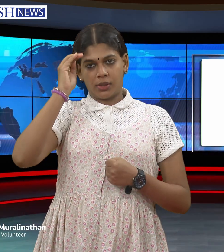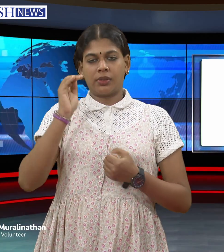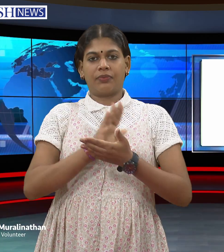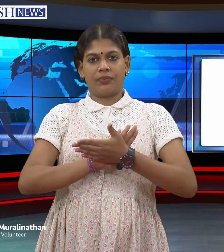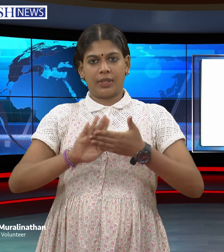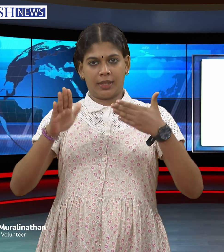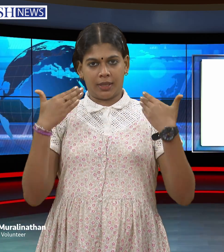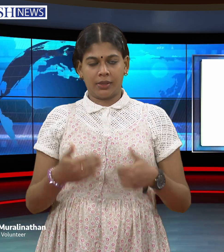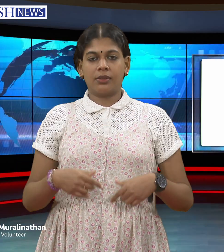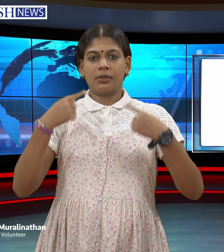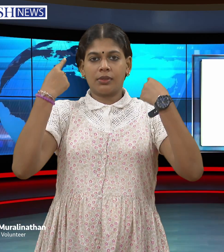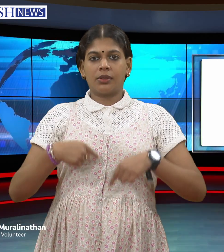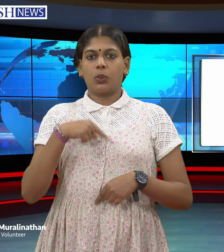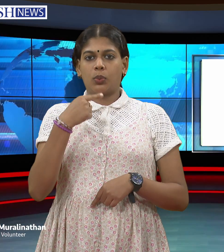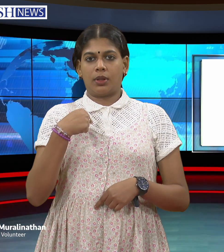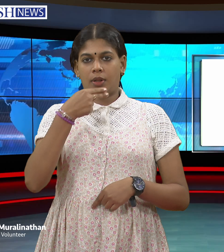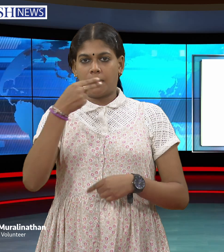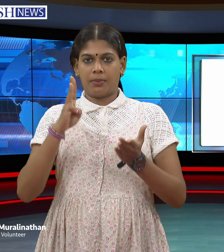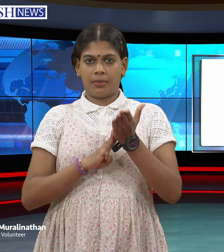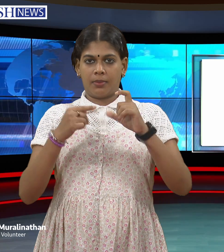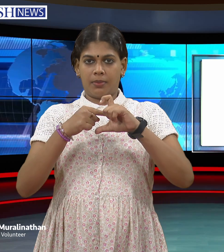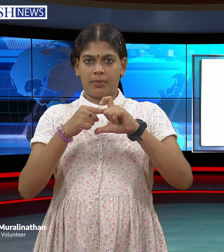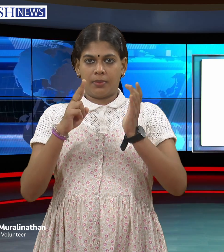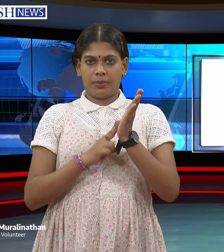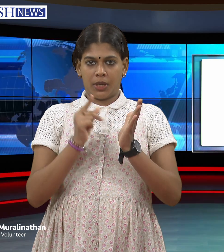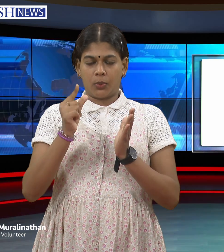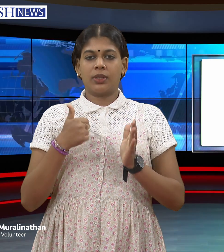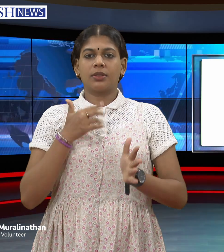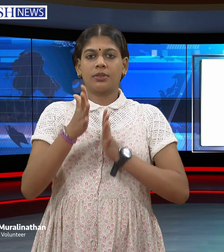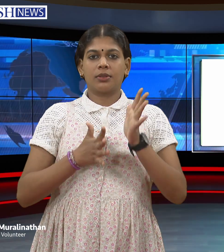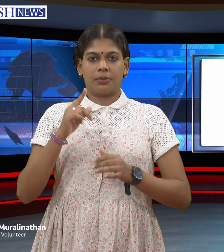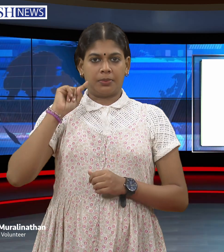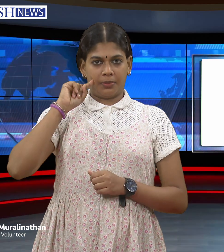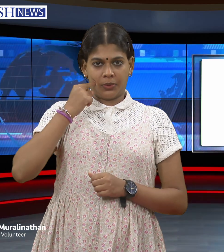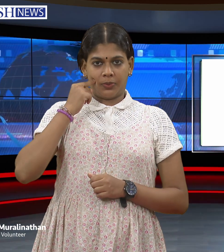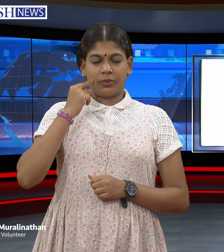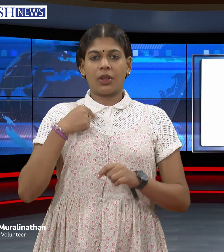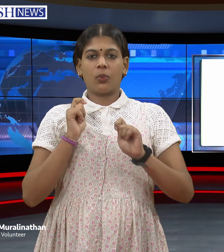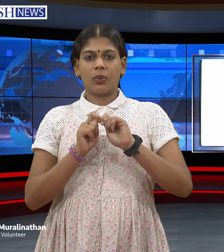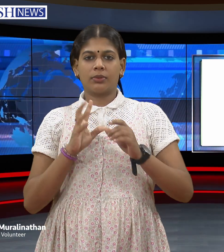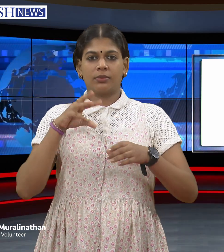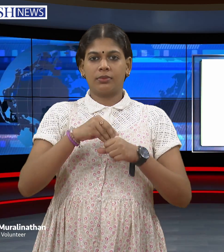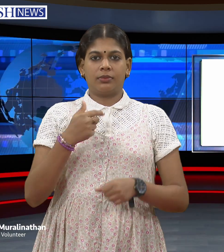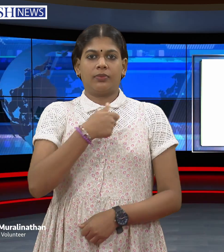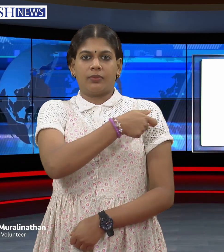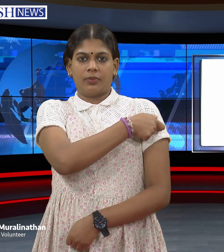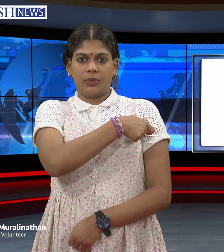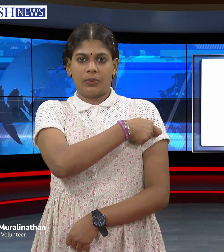With this news, we come to the end of the weekly NISH news broadcast. We are Meenu and Meera, ISL volunteers at